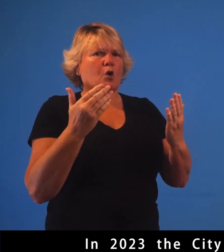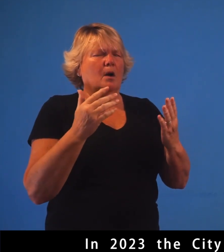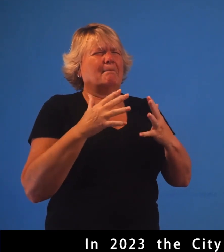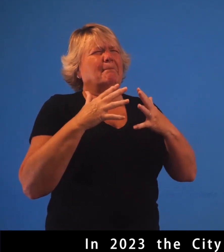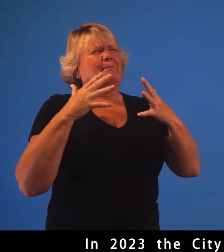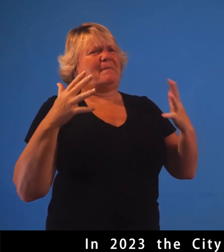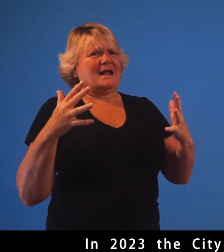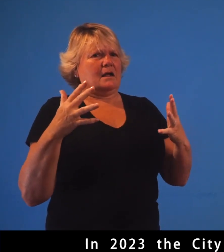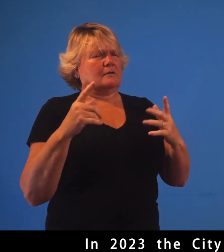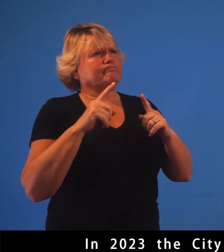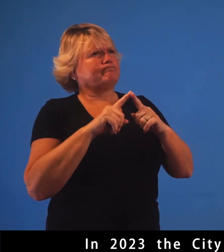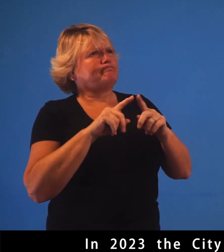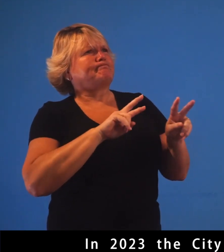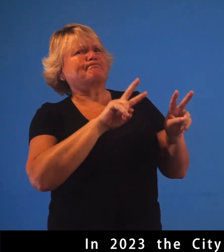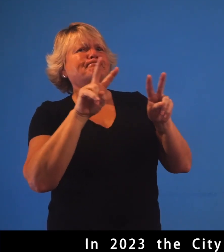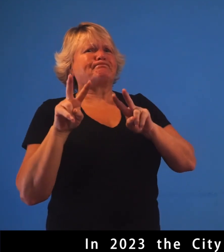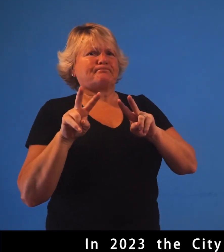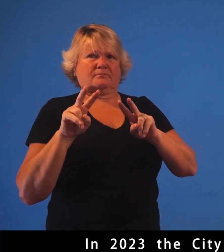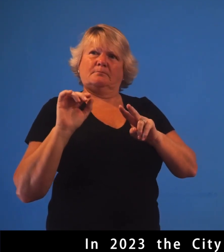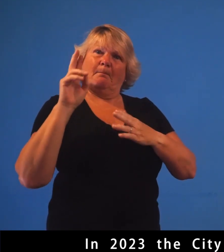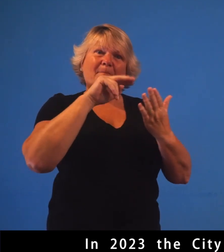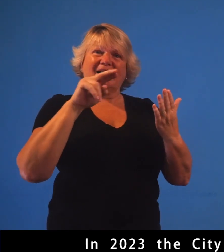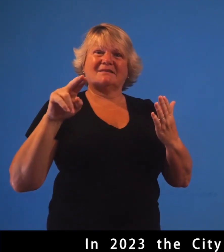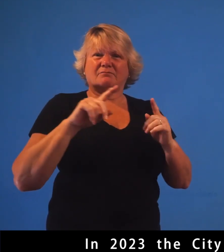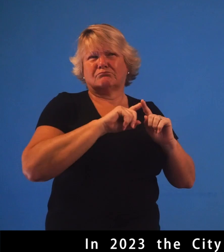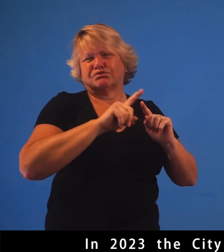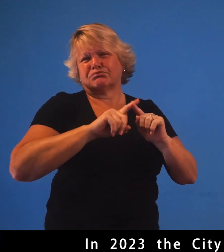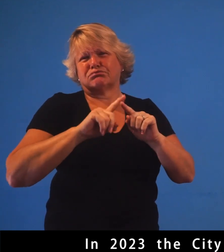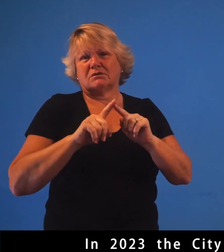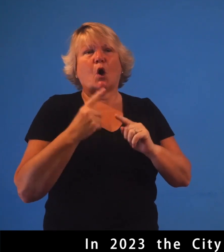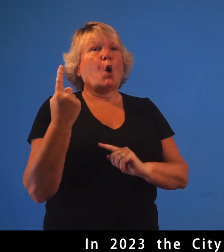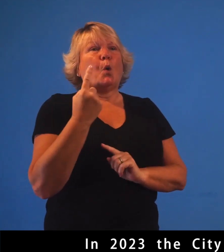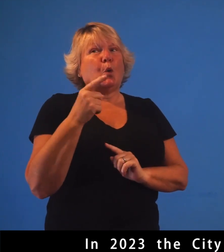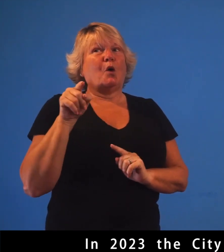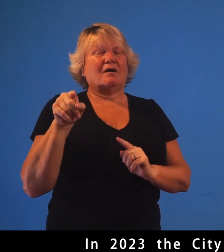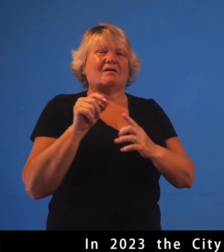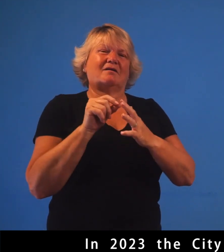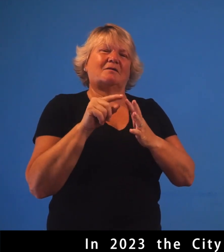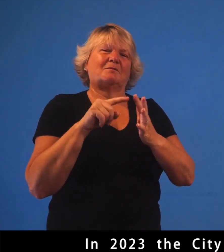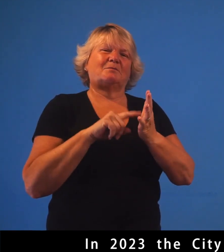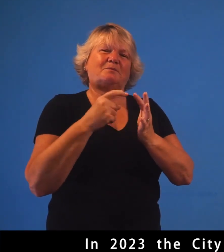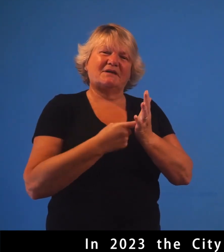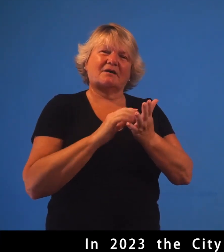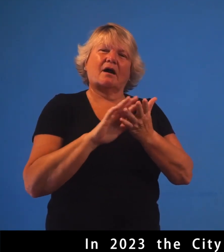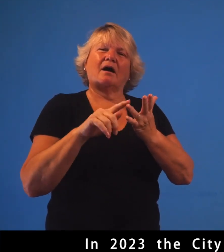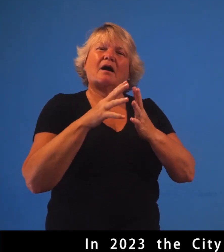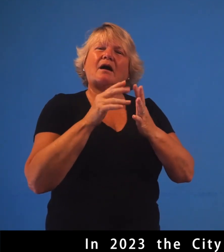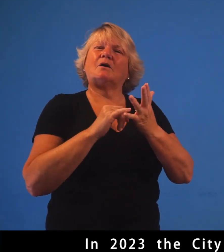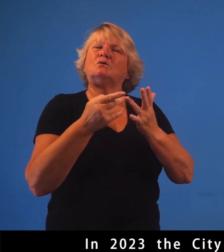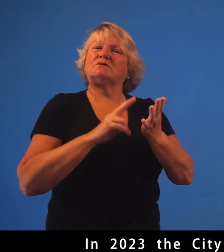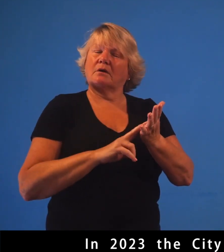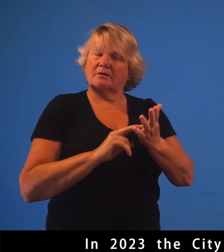In 2023, the City Arts Centre premiered a major retrospective by Peter Howson.